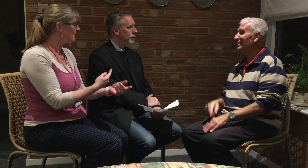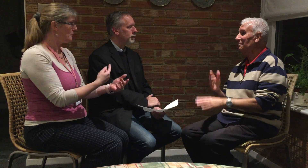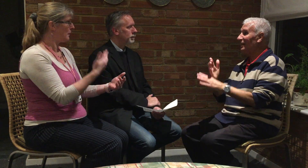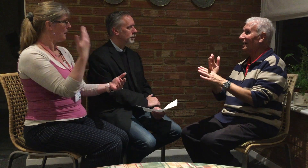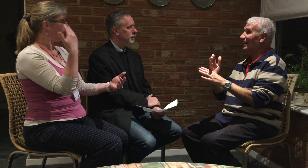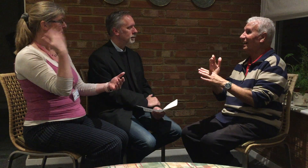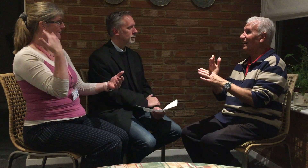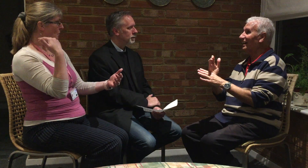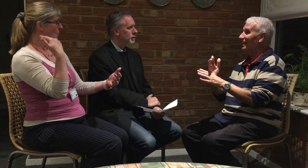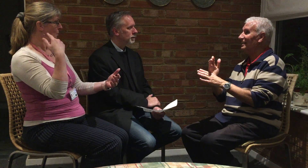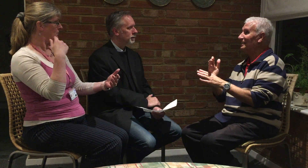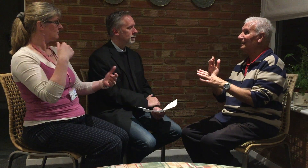this?